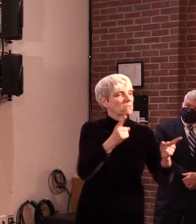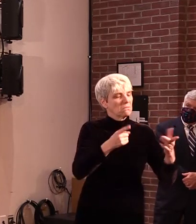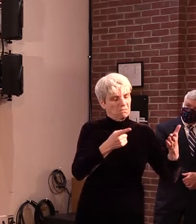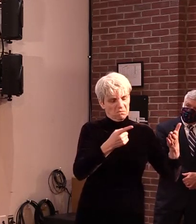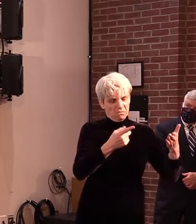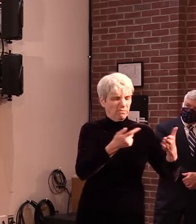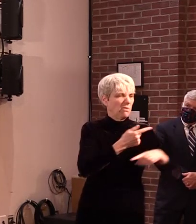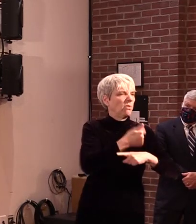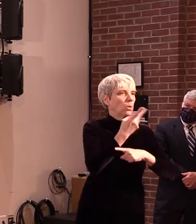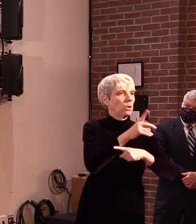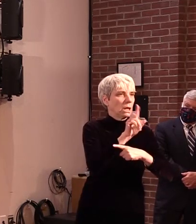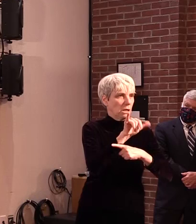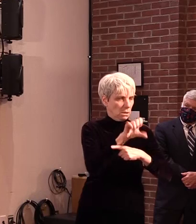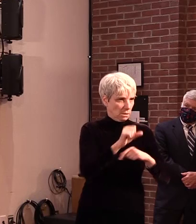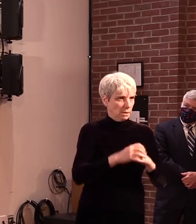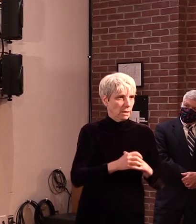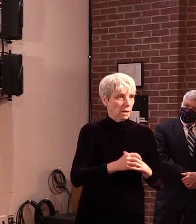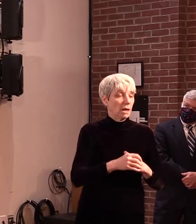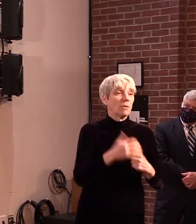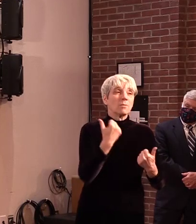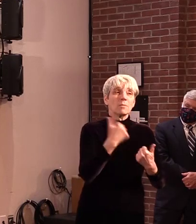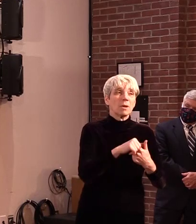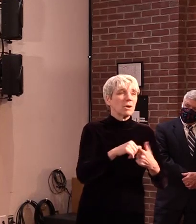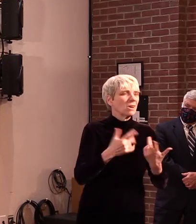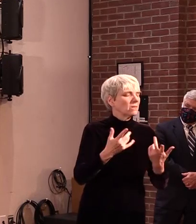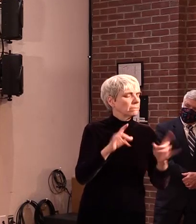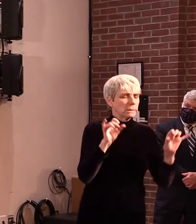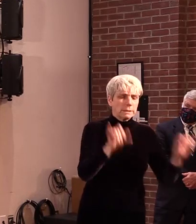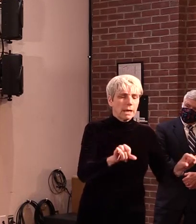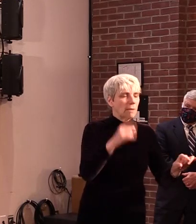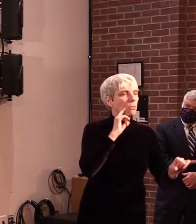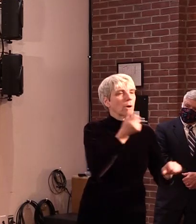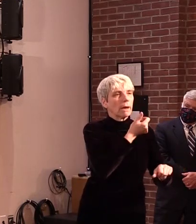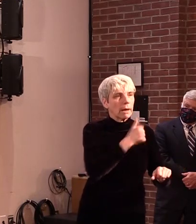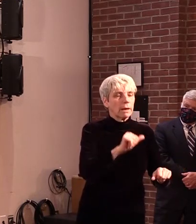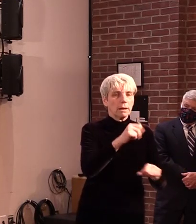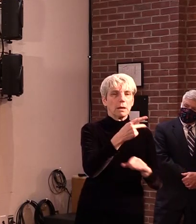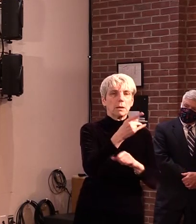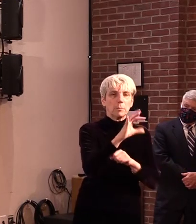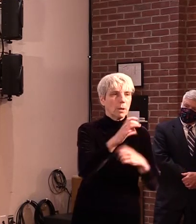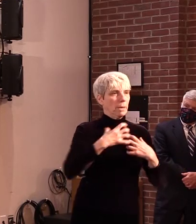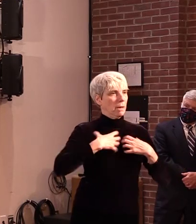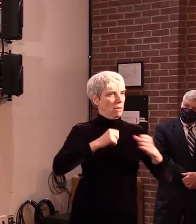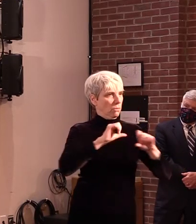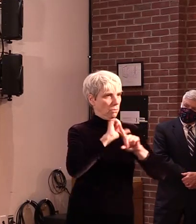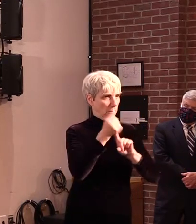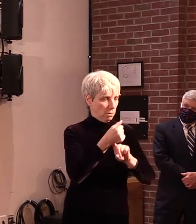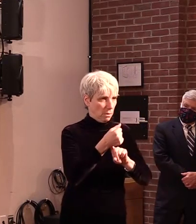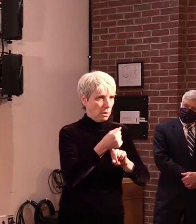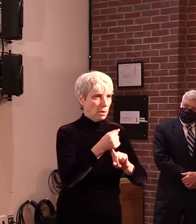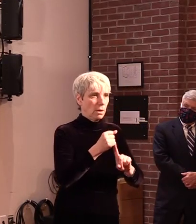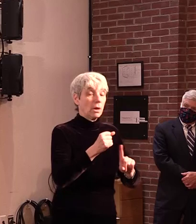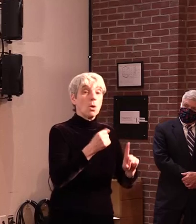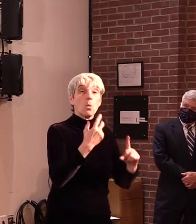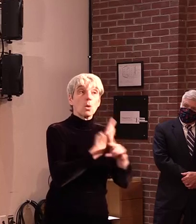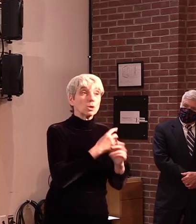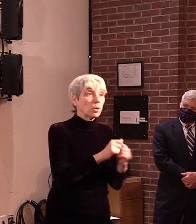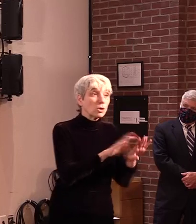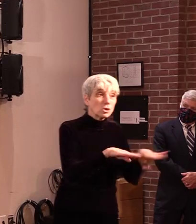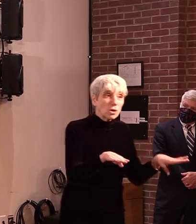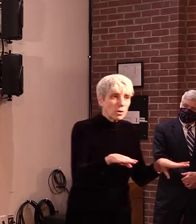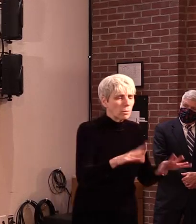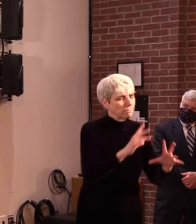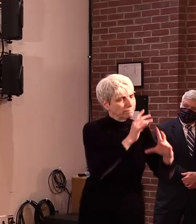the work of public health. In any situation, especially involving our schools and our children, we'll